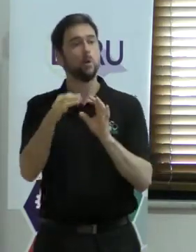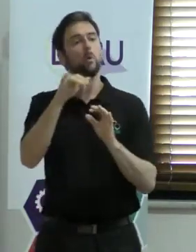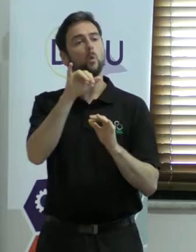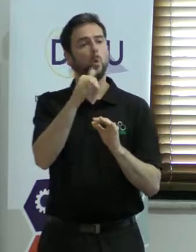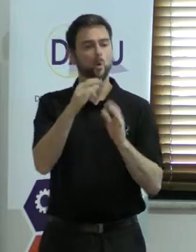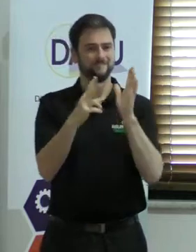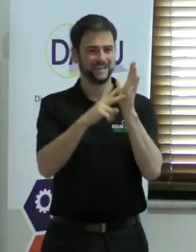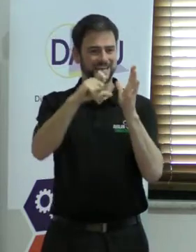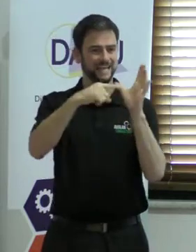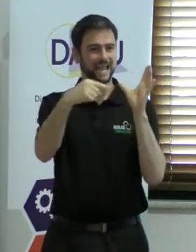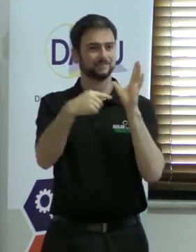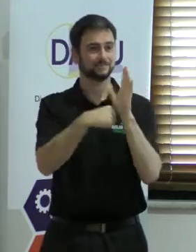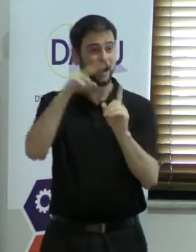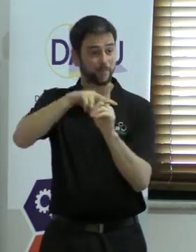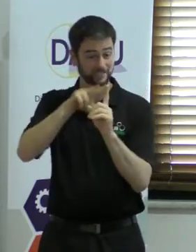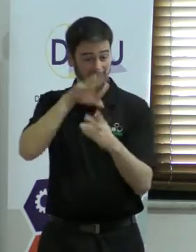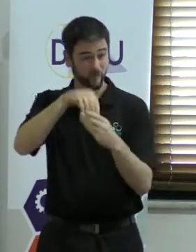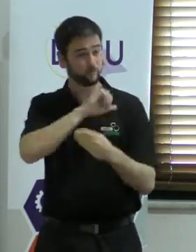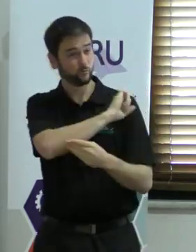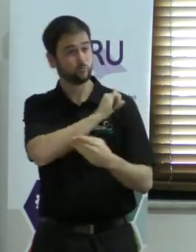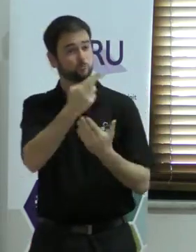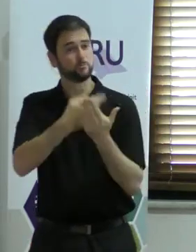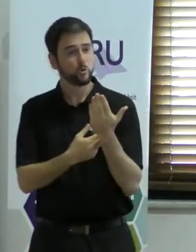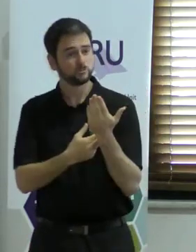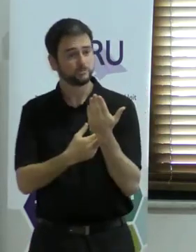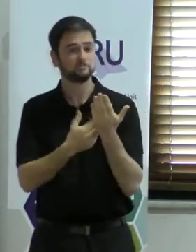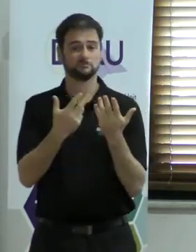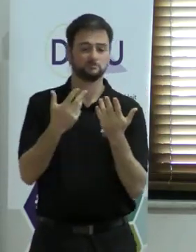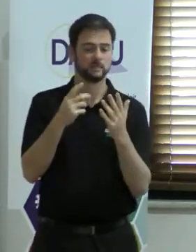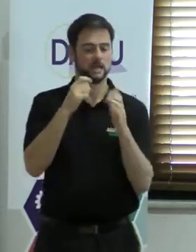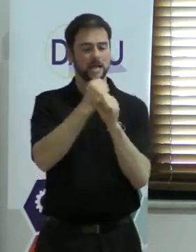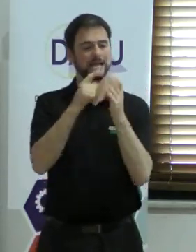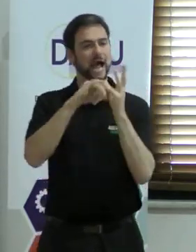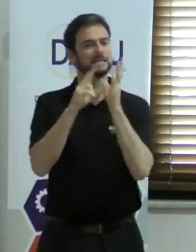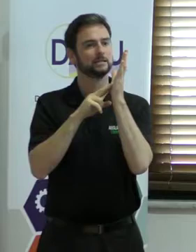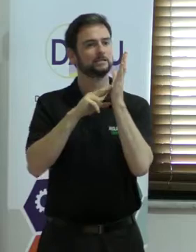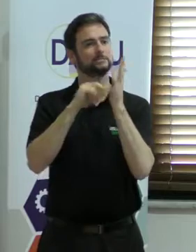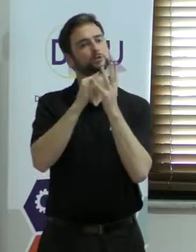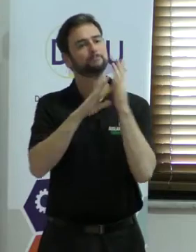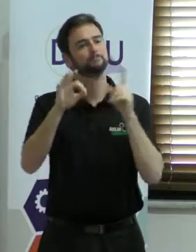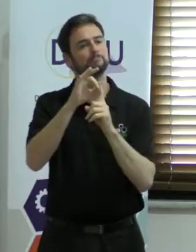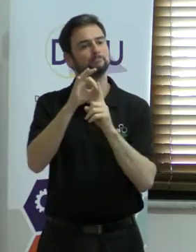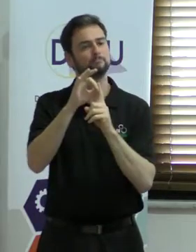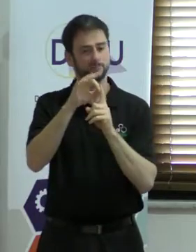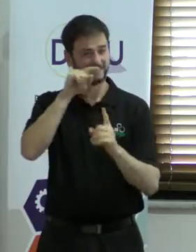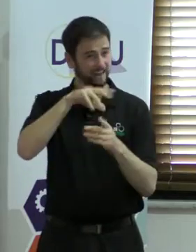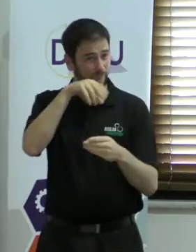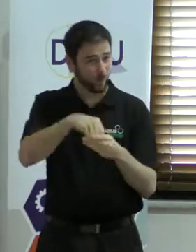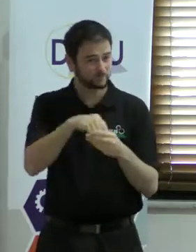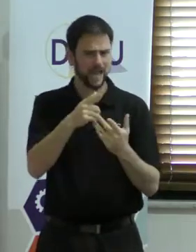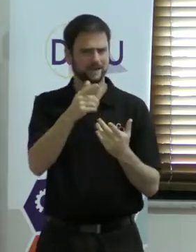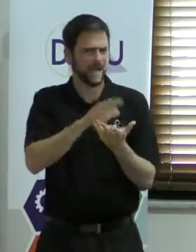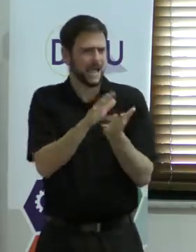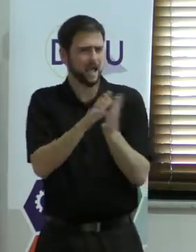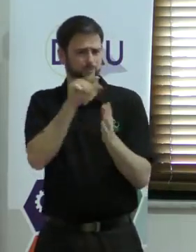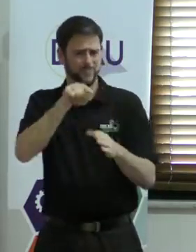example, VCAT applications, state trustees, guardianship and advocacy, and do you have any idea of the breakdown? So